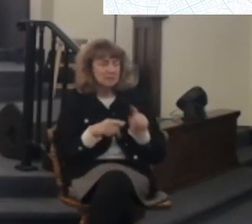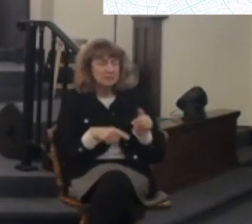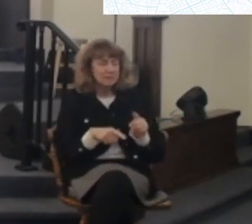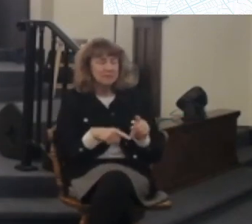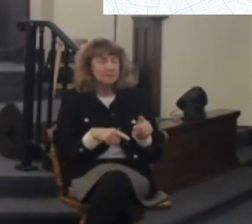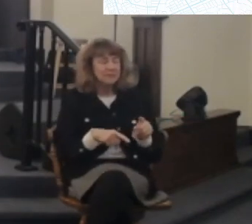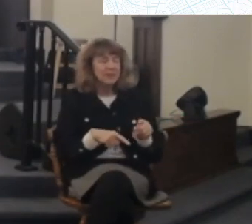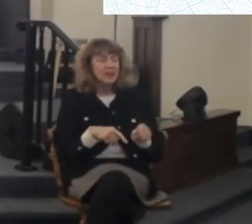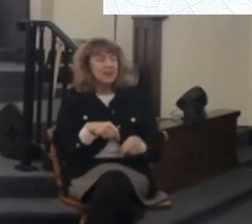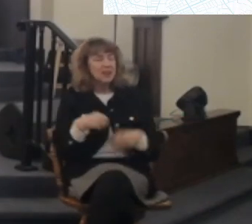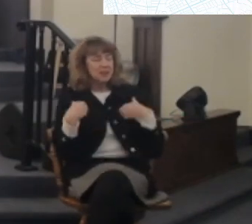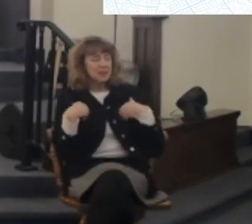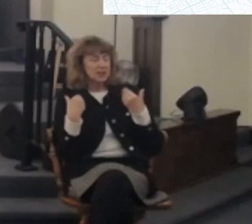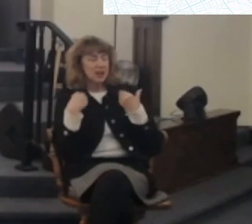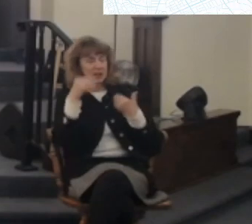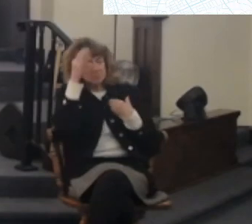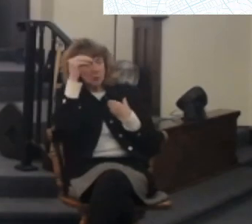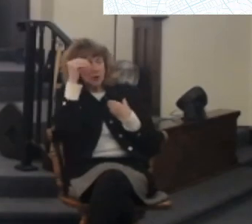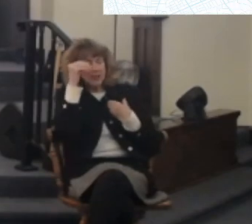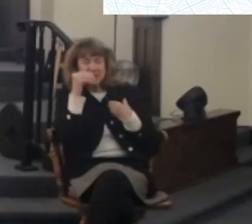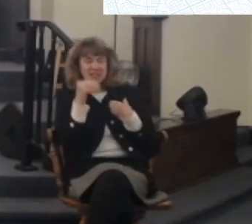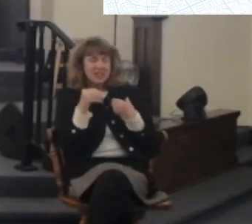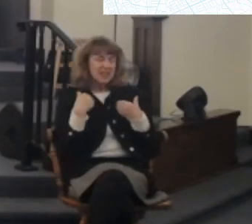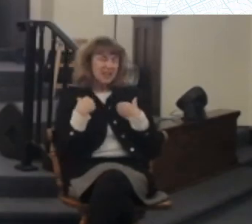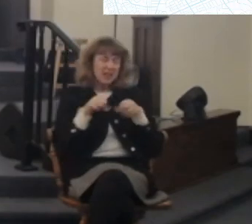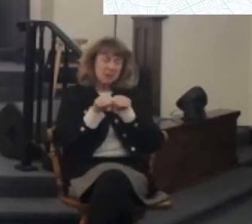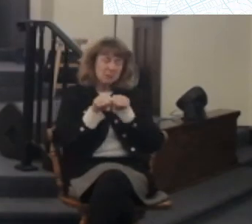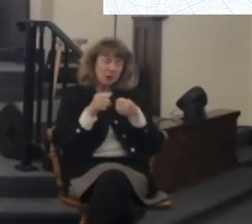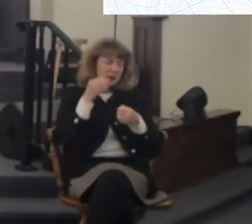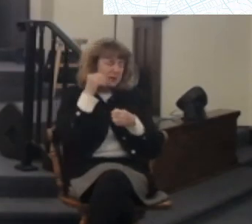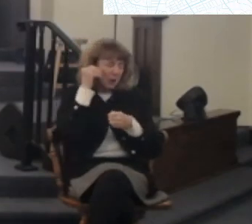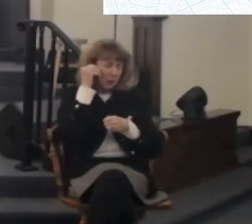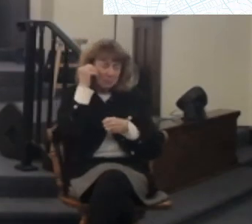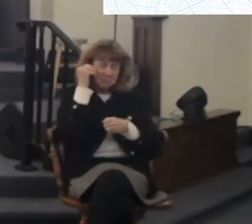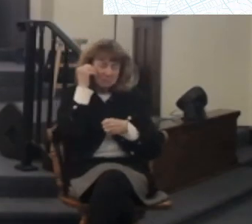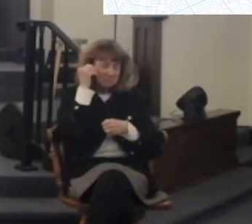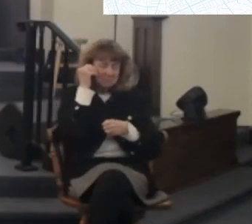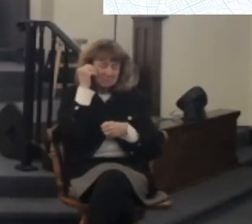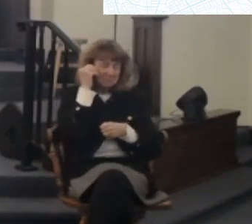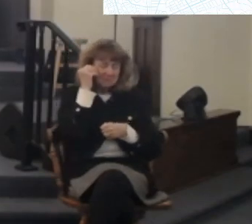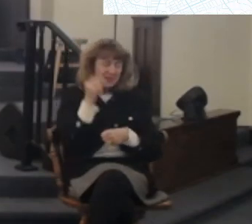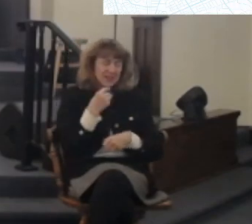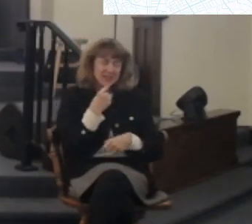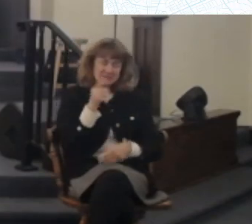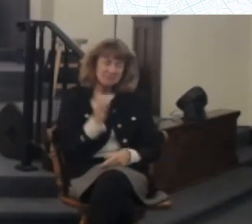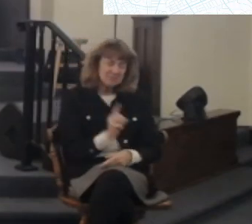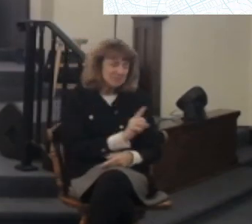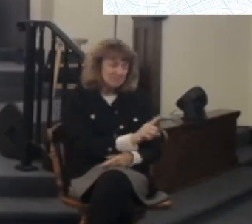no peace. My mom yelled at me because she said, why are you here?